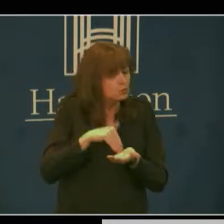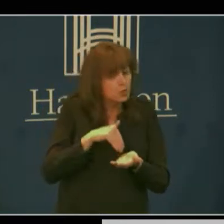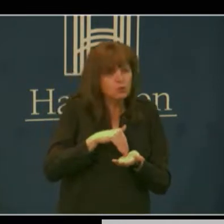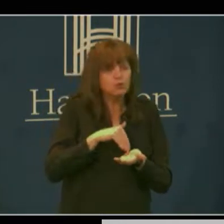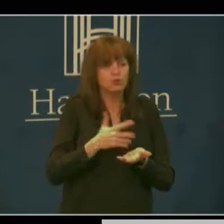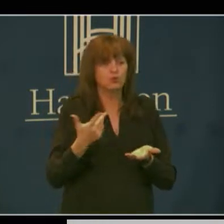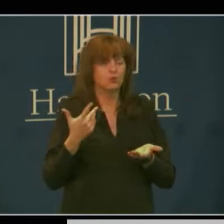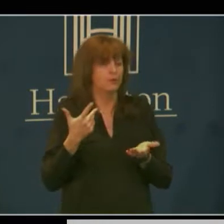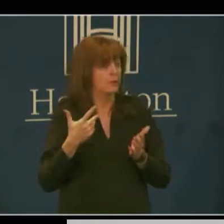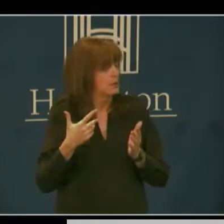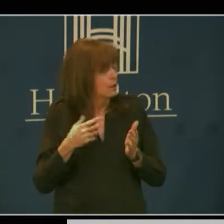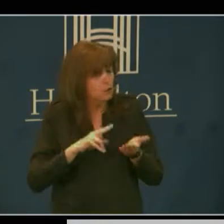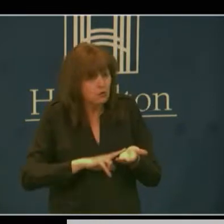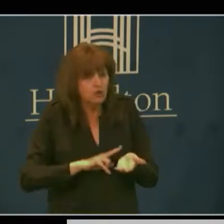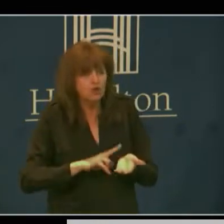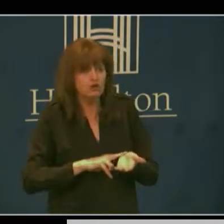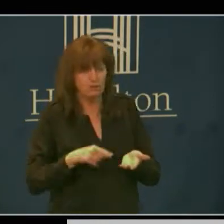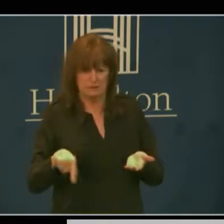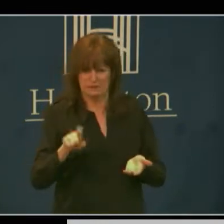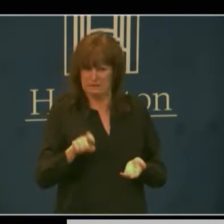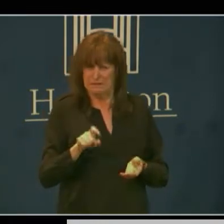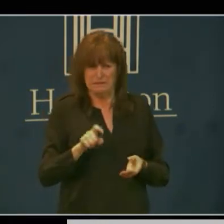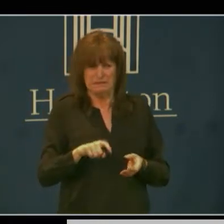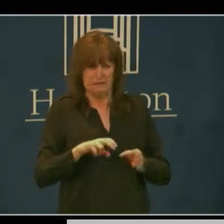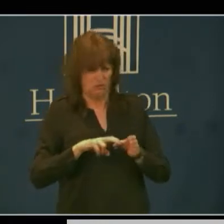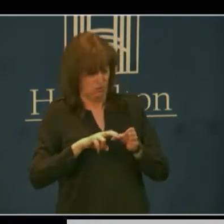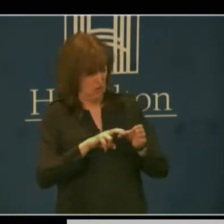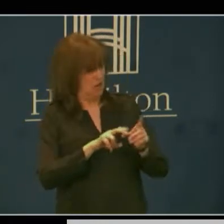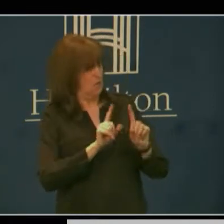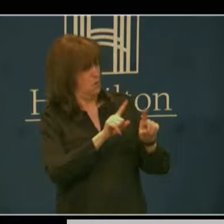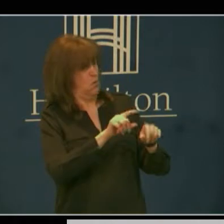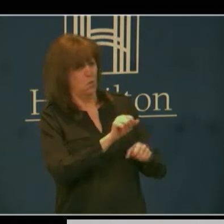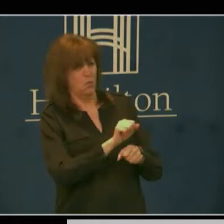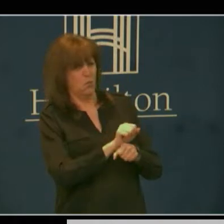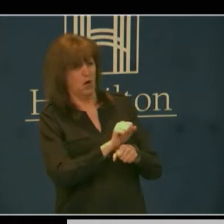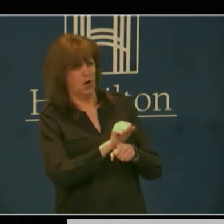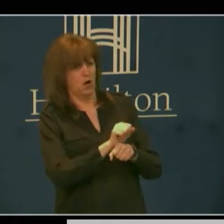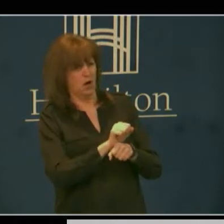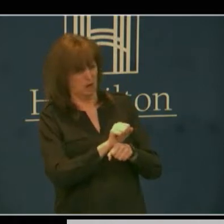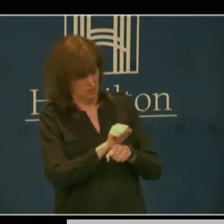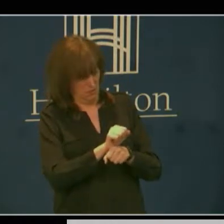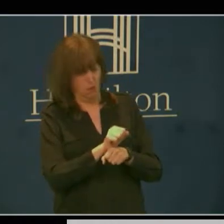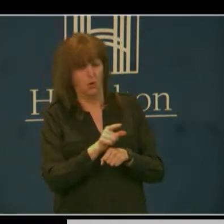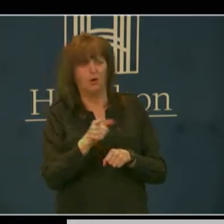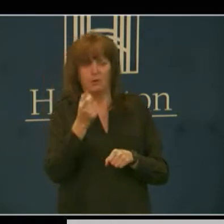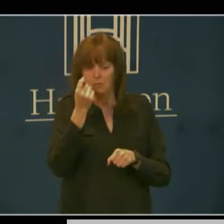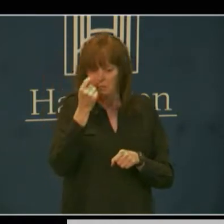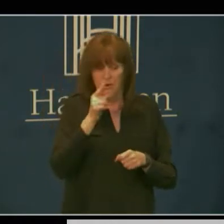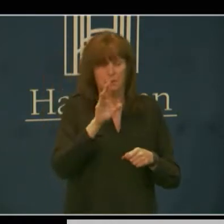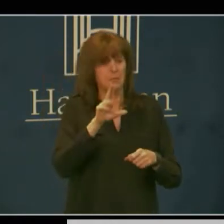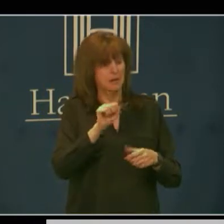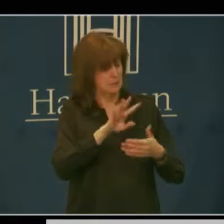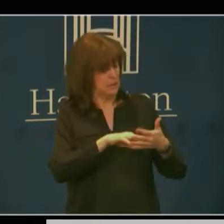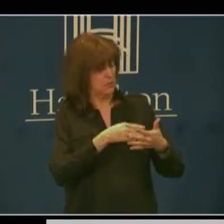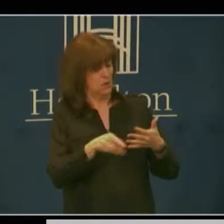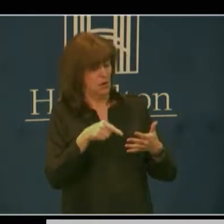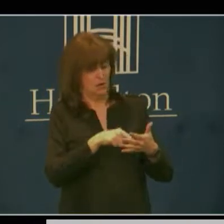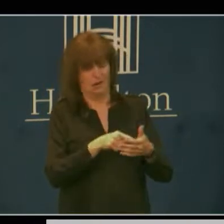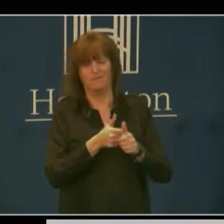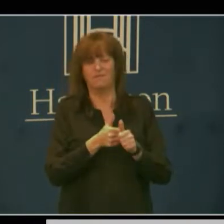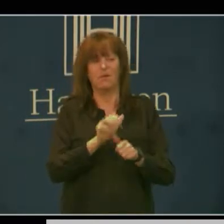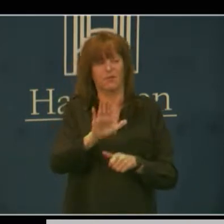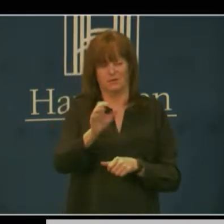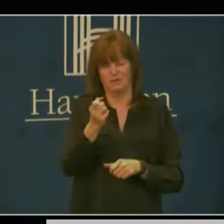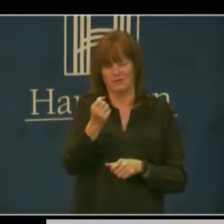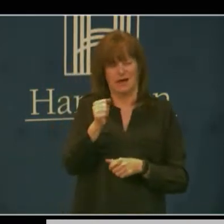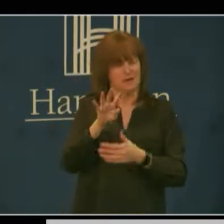use transit to get to their jobs. We're maintaining that Saturday schedule so they can use that. Let's not clog up the transit system for other uses that